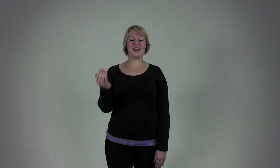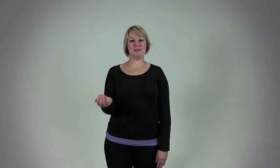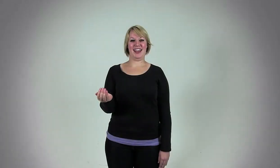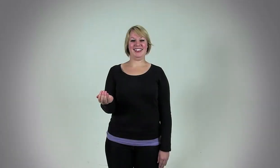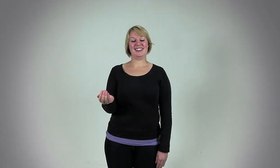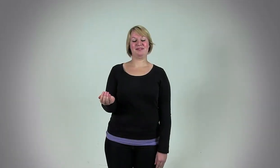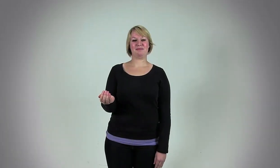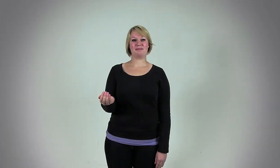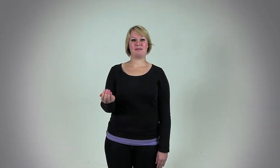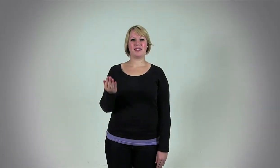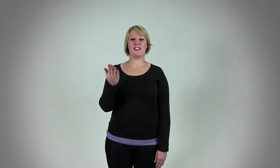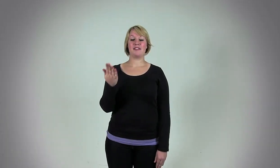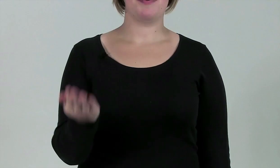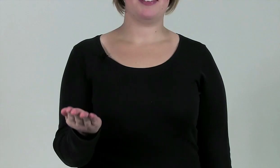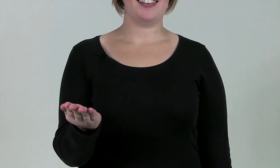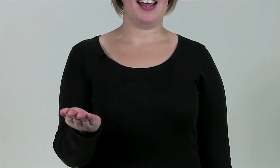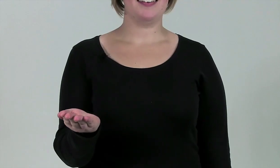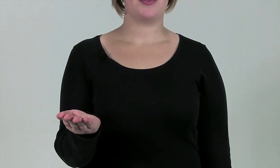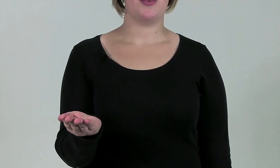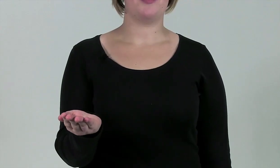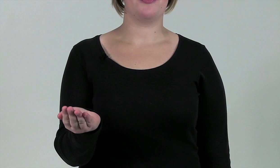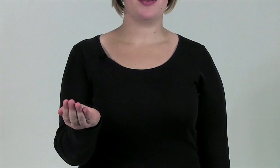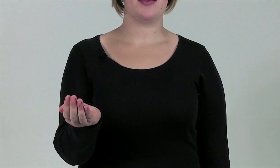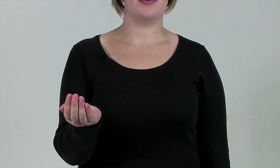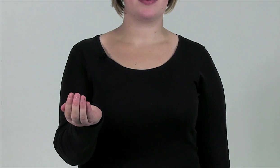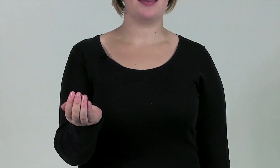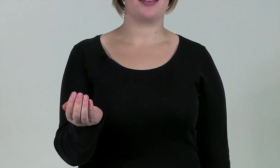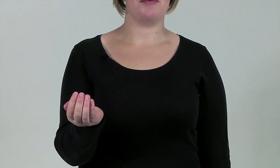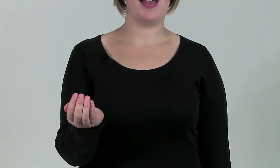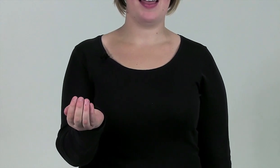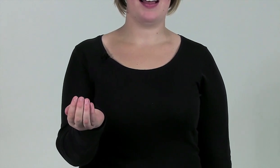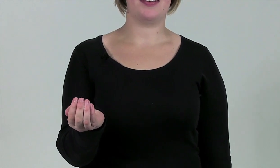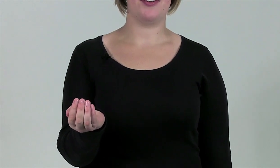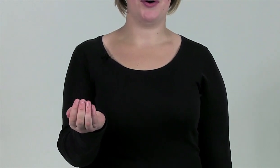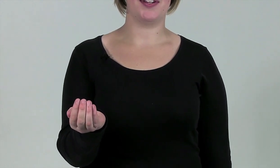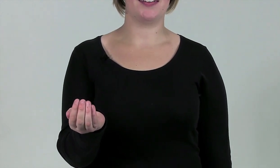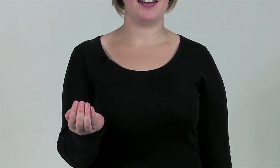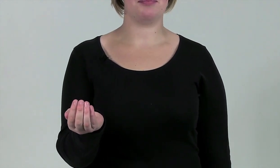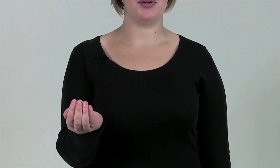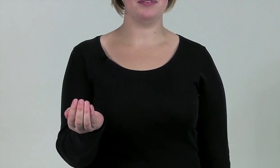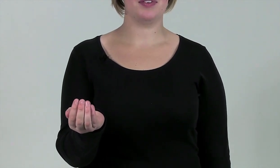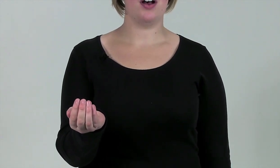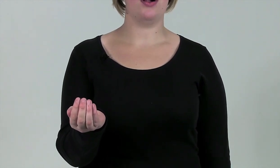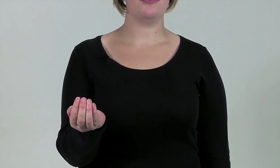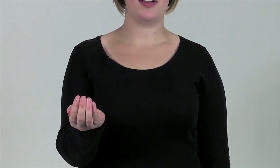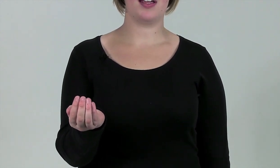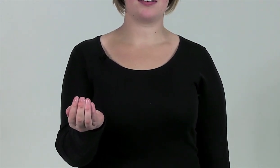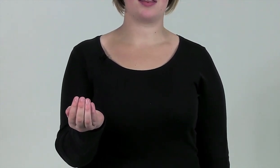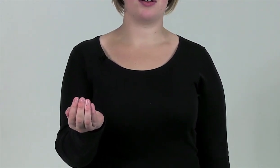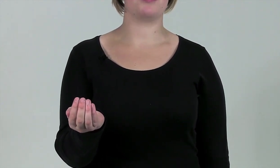Cupped hand. From a flat hand, curve your fingers and thumb as if you're holding a tennis ball. All fingers and thumbs should